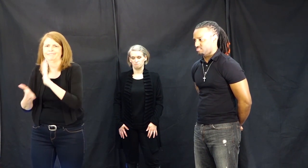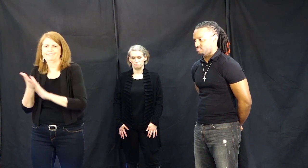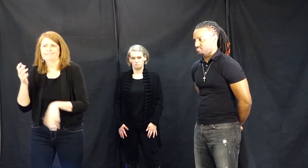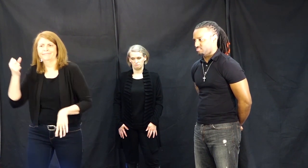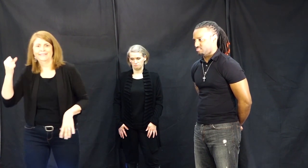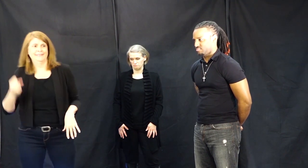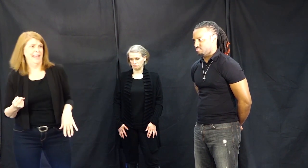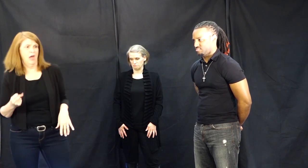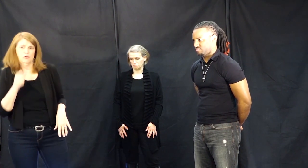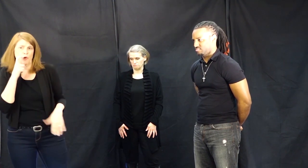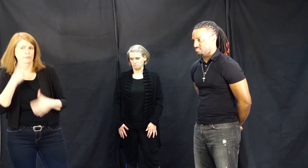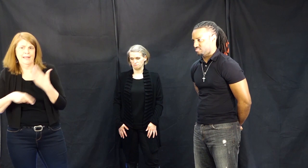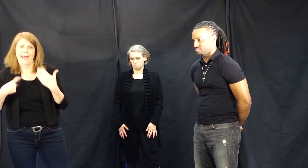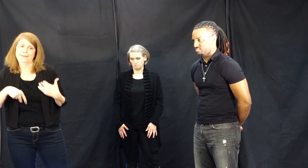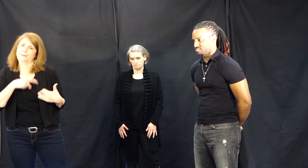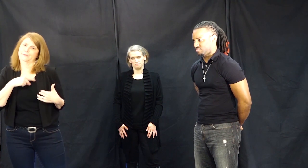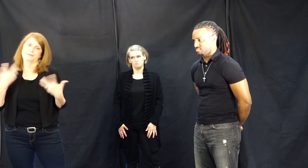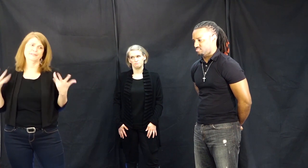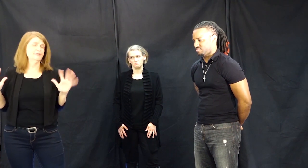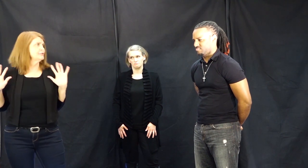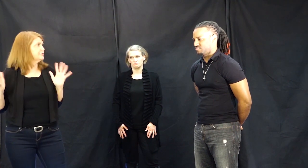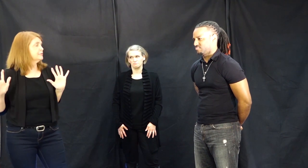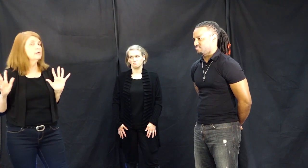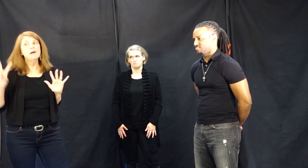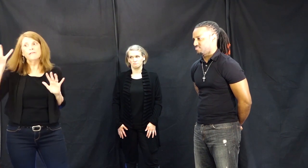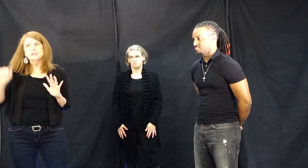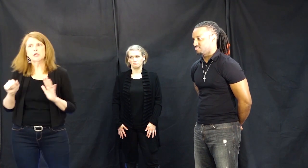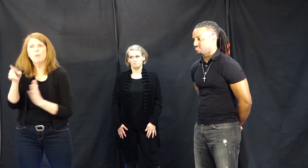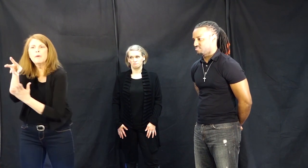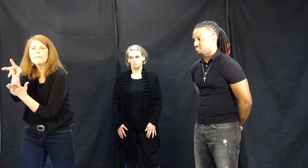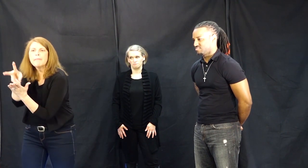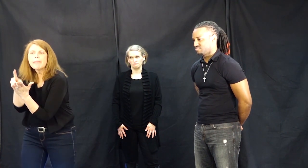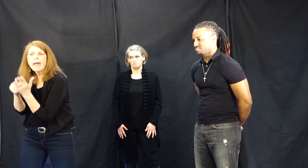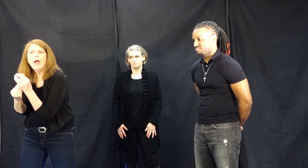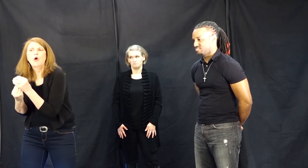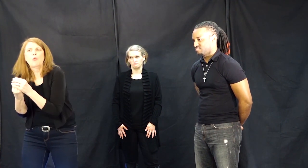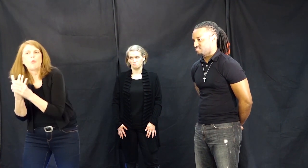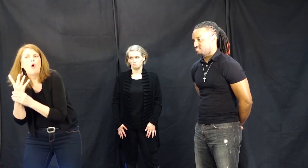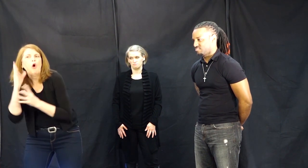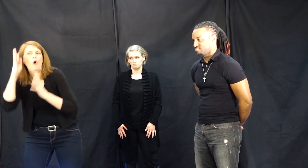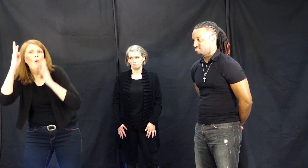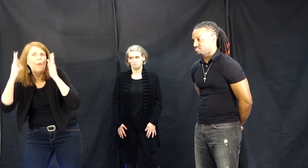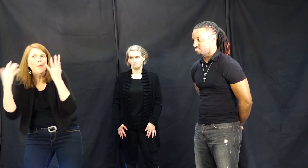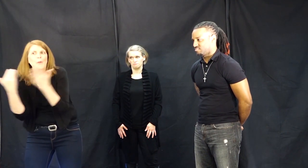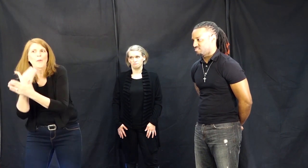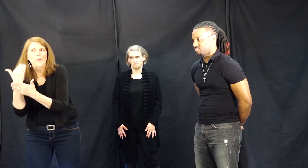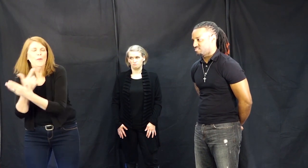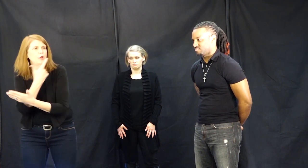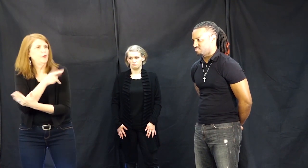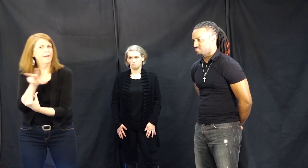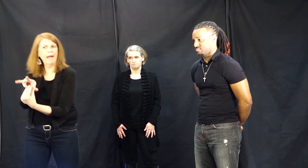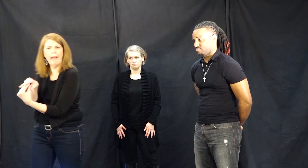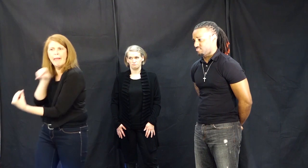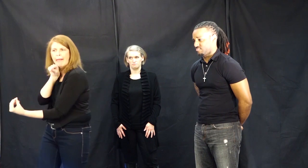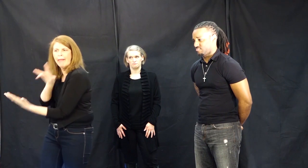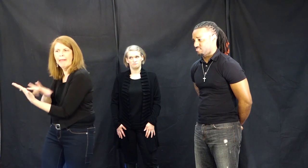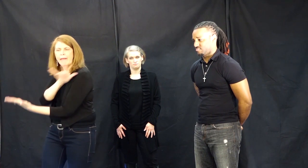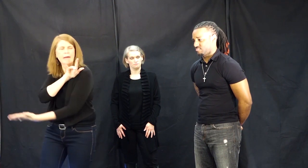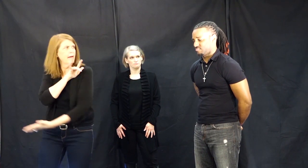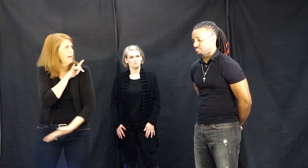got it made in the shade. In Virginia, we plant seeds in the ground. We create, you just wanna move our money around. This financial plan